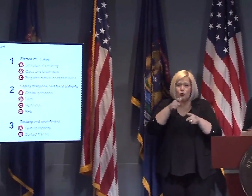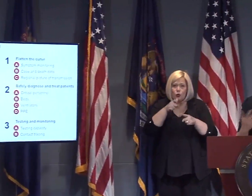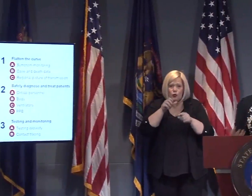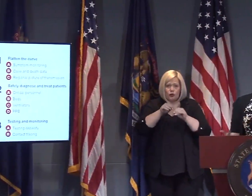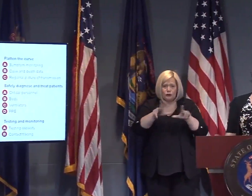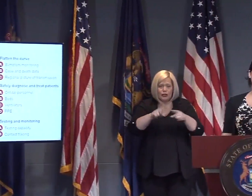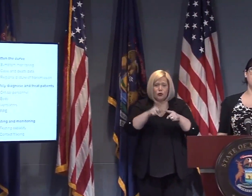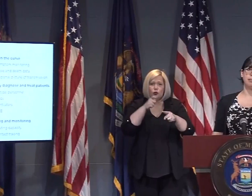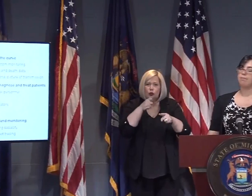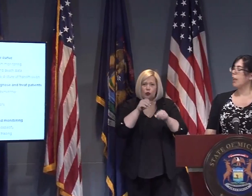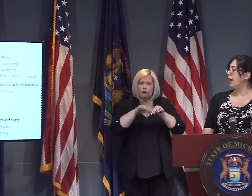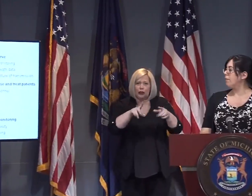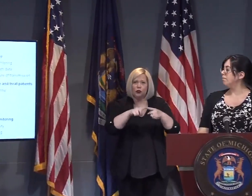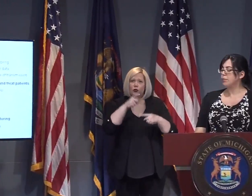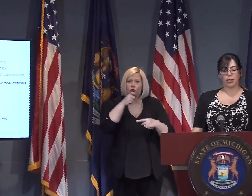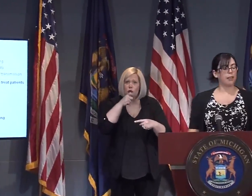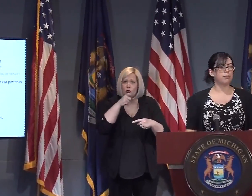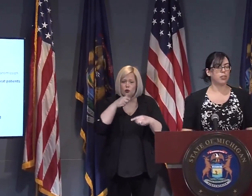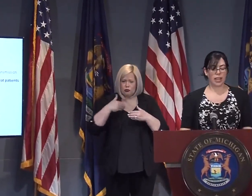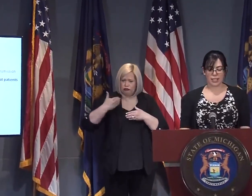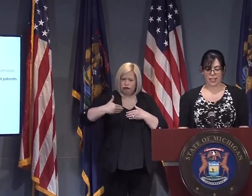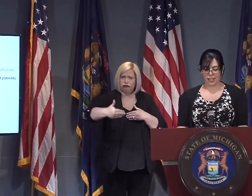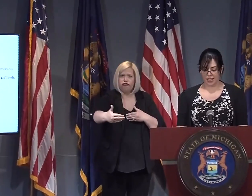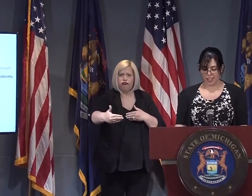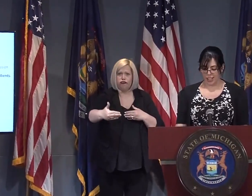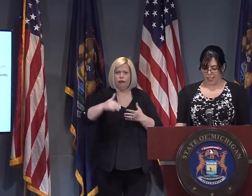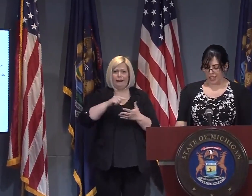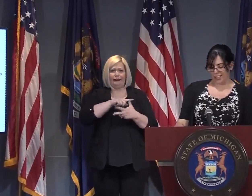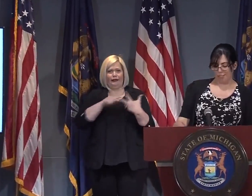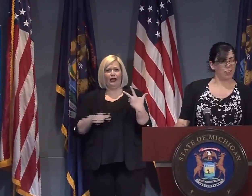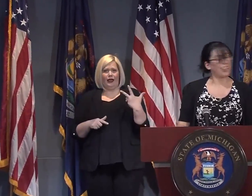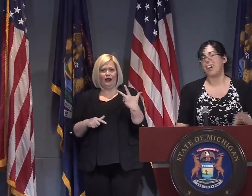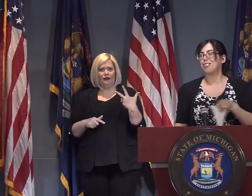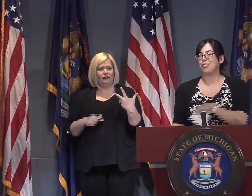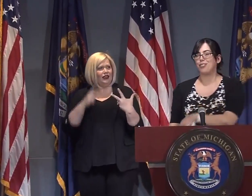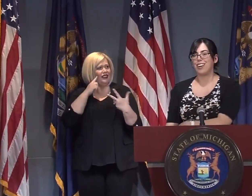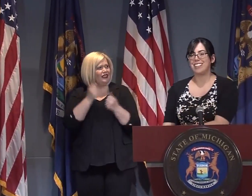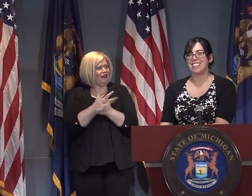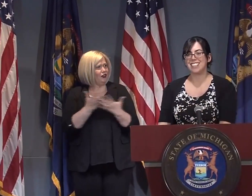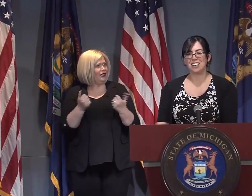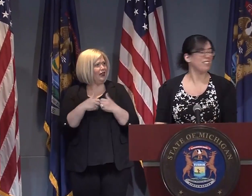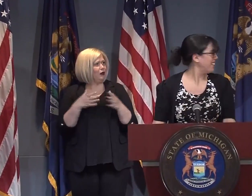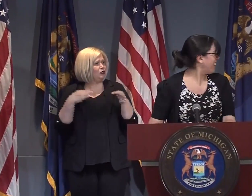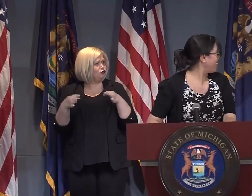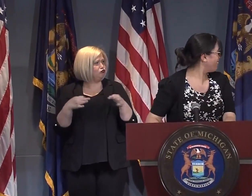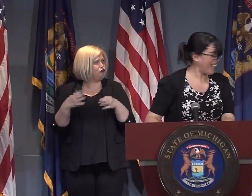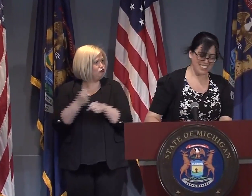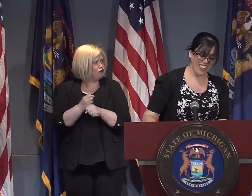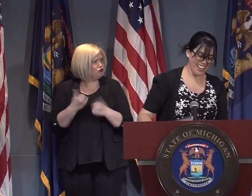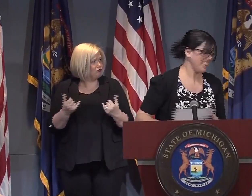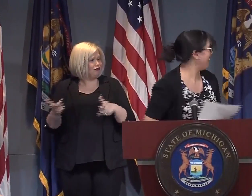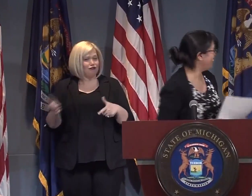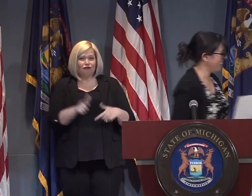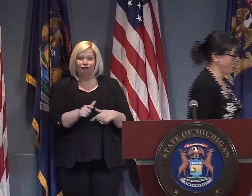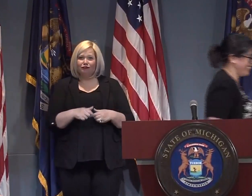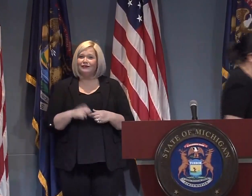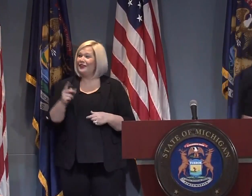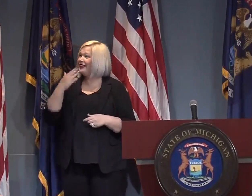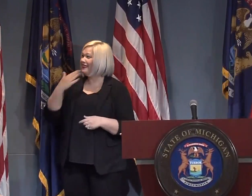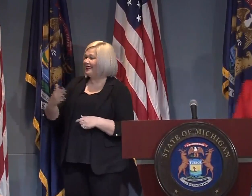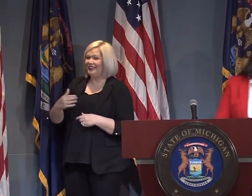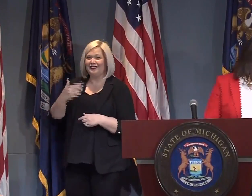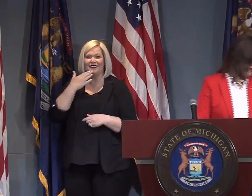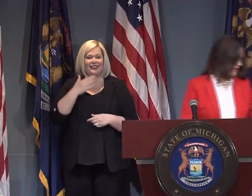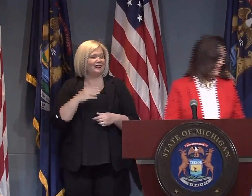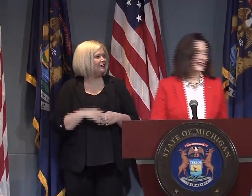spread if it should happen. So that, I think, is everything I sort of wanted to talk about. I'll pass it back. Thank you. Thanks,